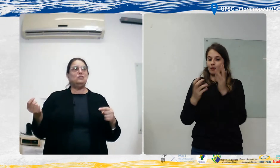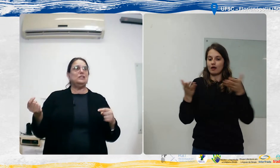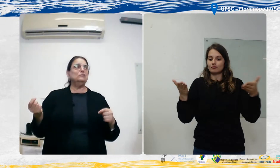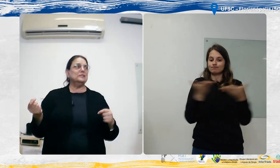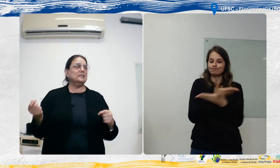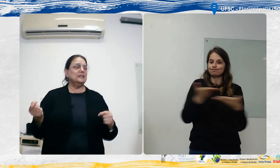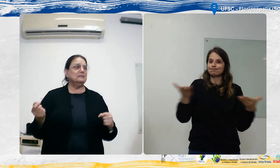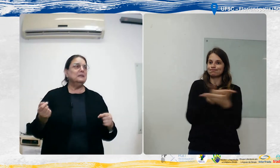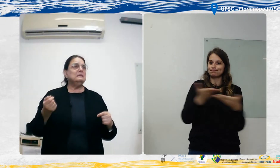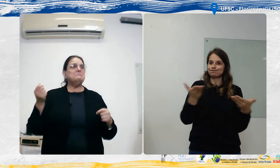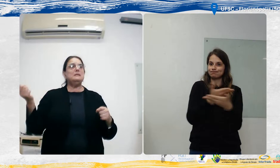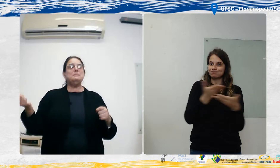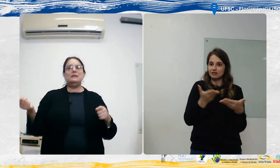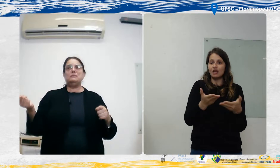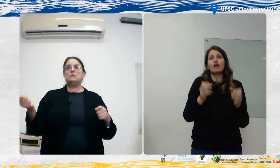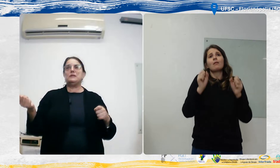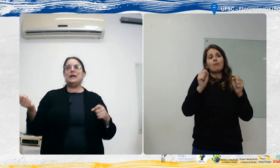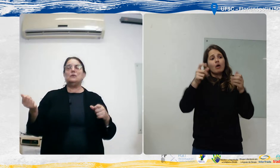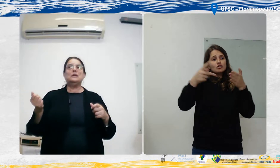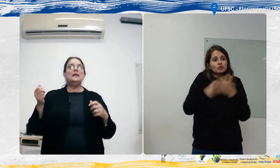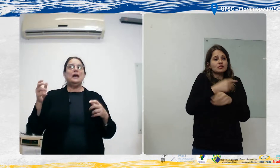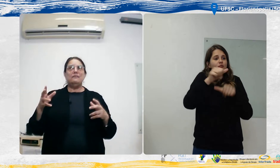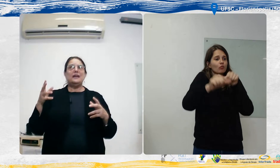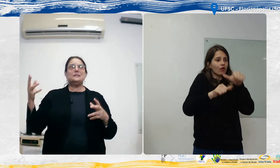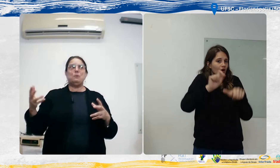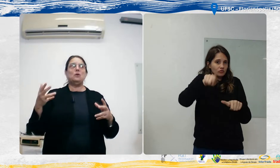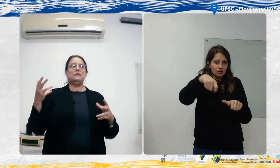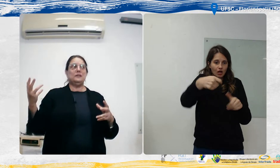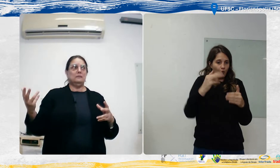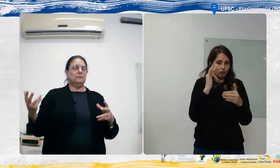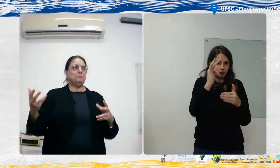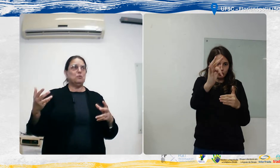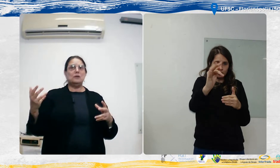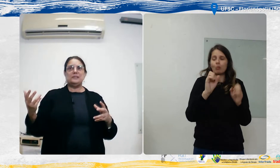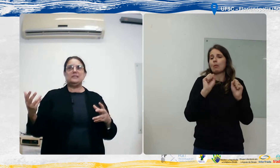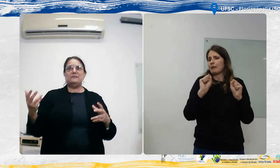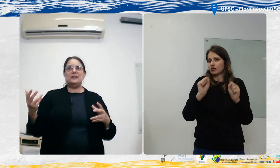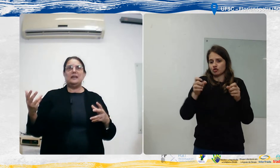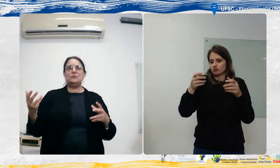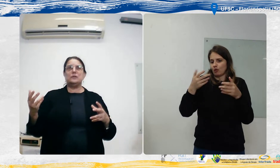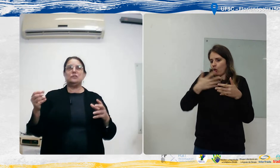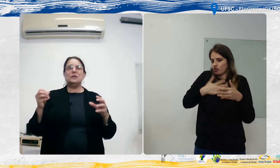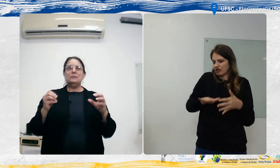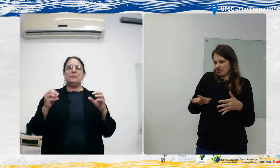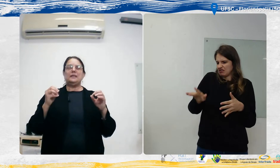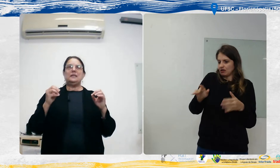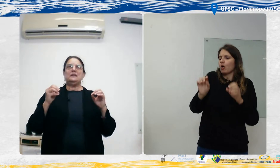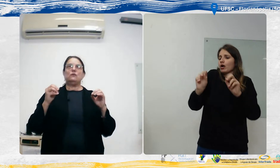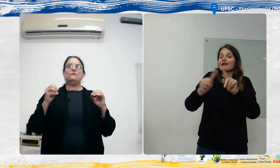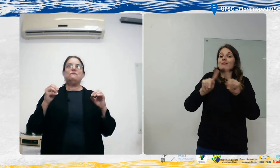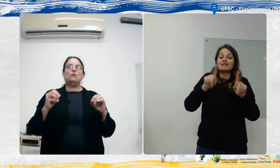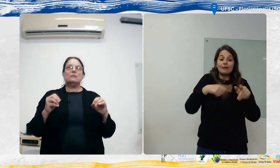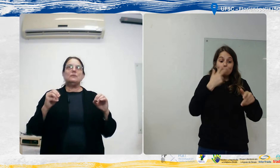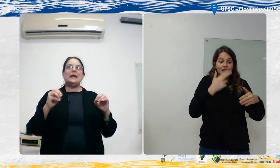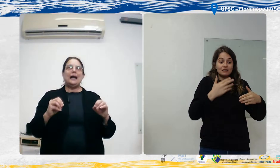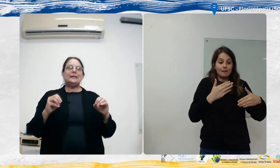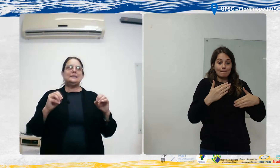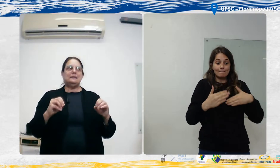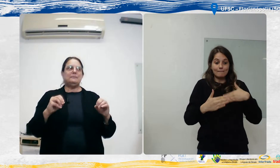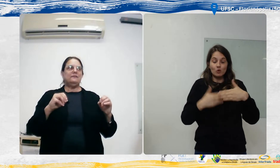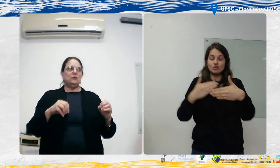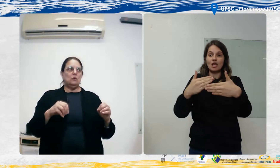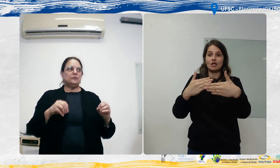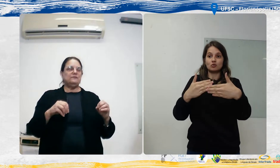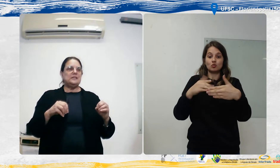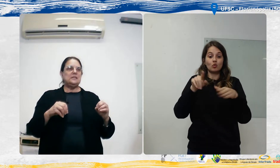they change the sign, maybe they throw it out, and that's part of the process of language. But I think for formal